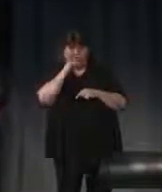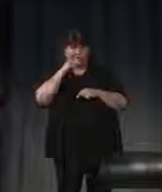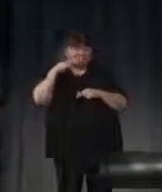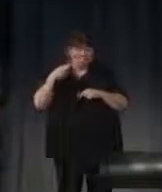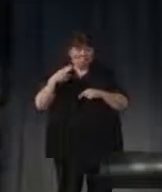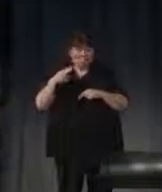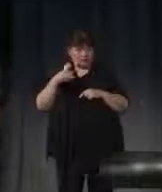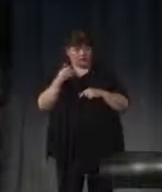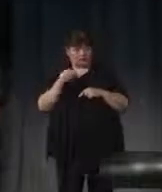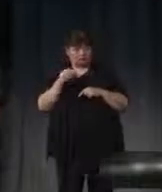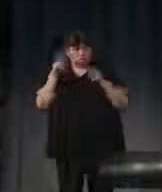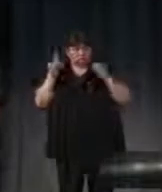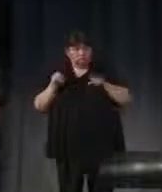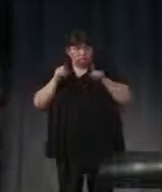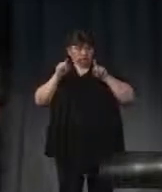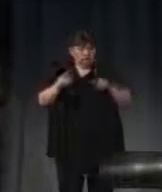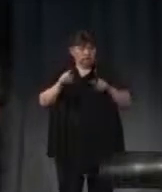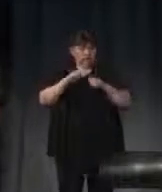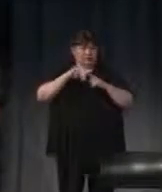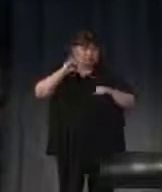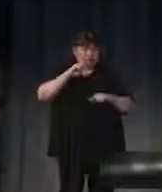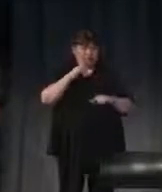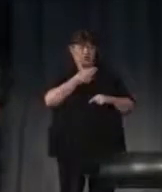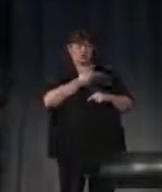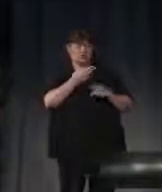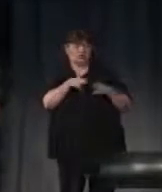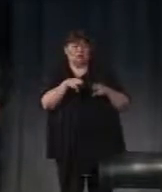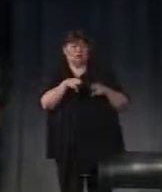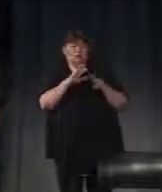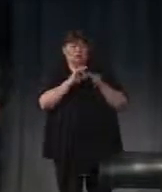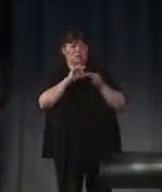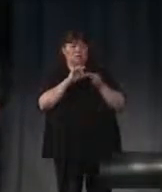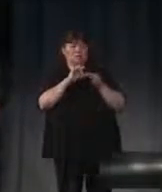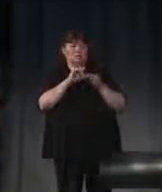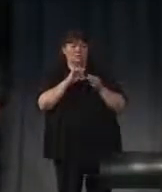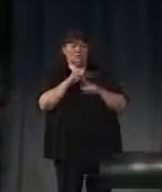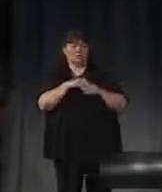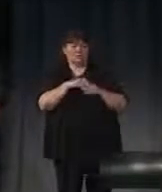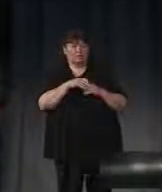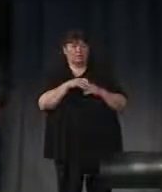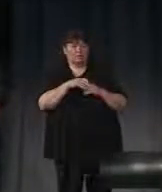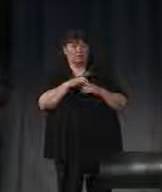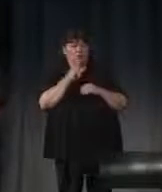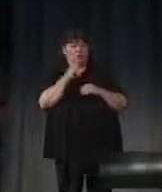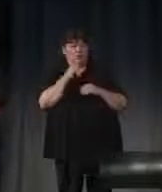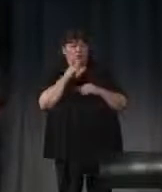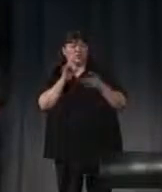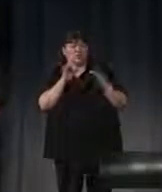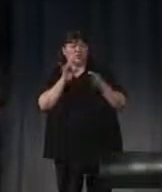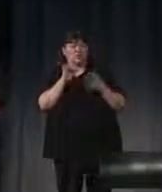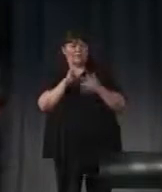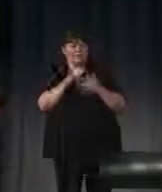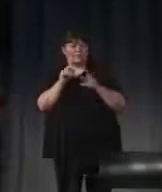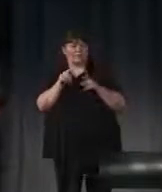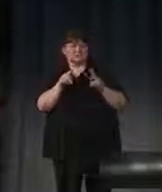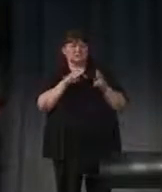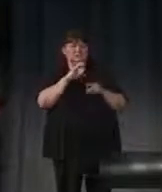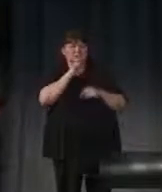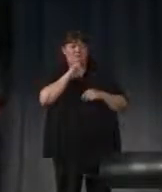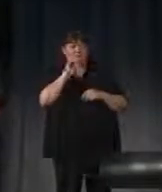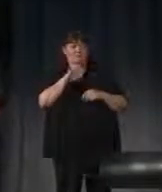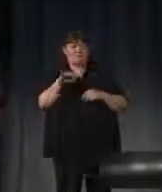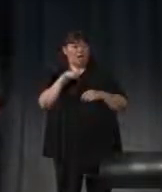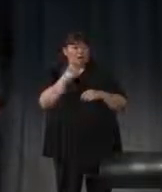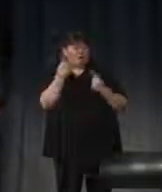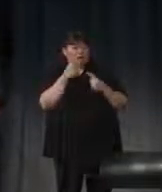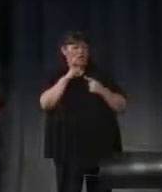in deafness. And you briefly mentioned ableism, I think when you described a passage as old-fashioned, but I wondered if you could comment